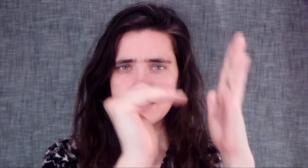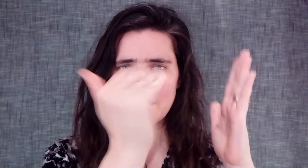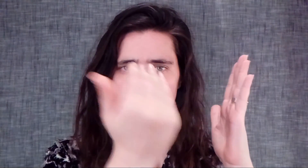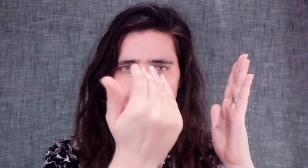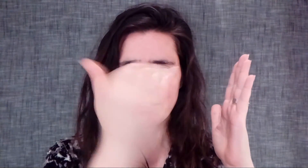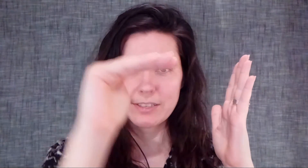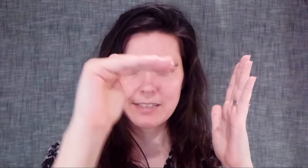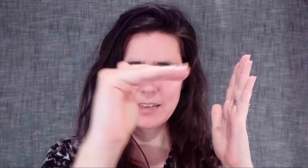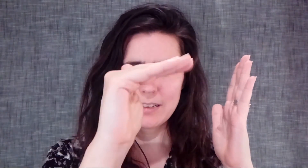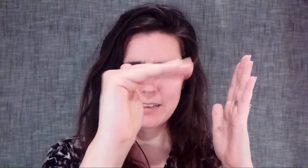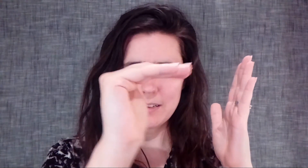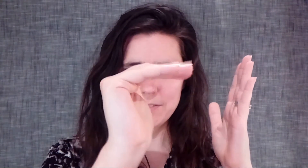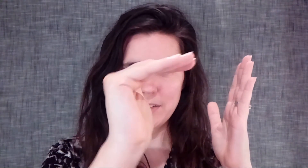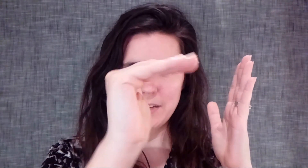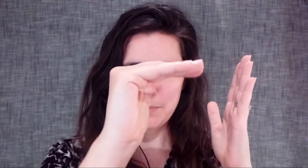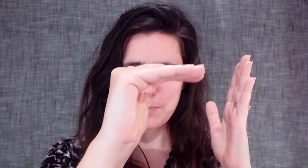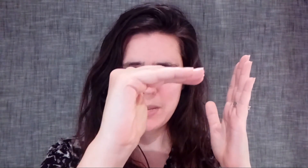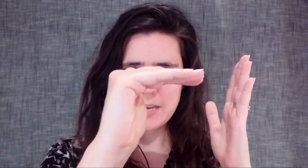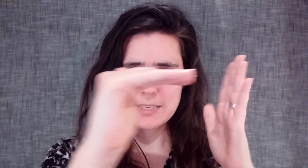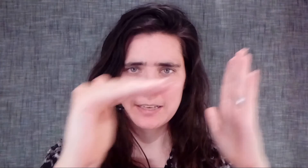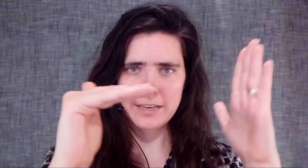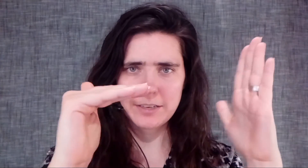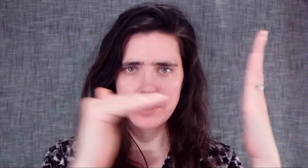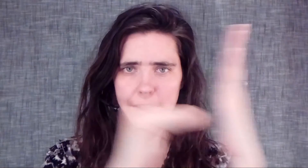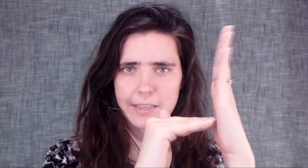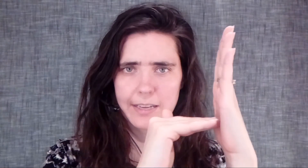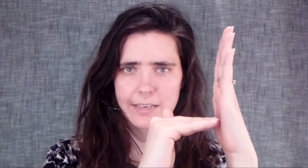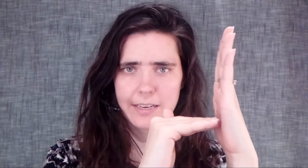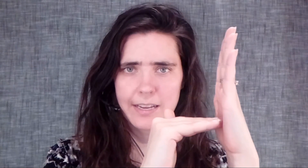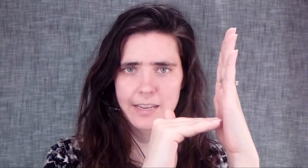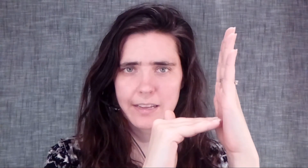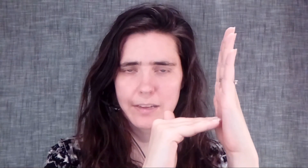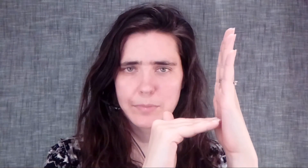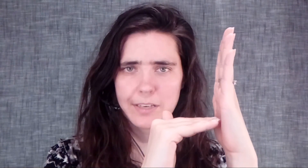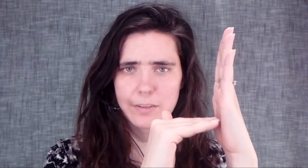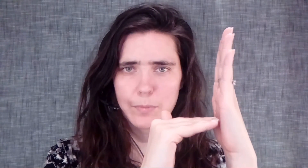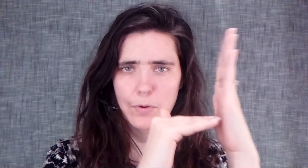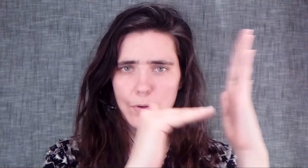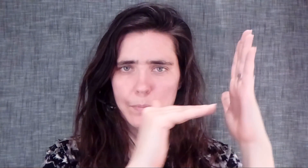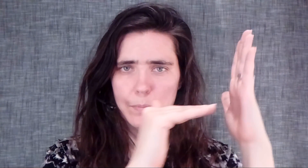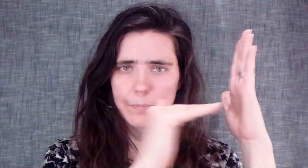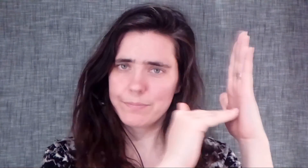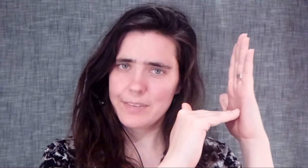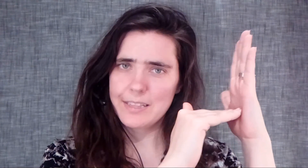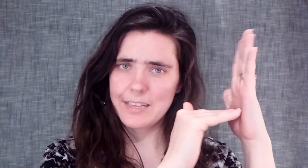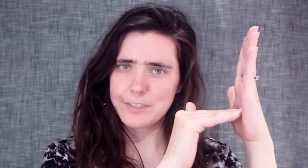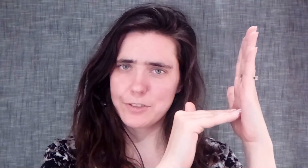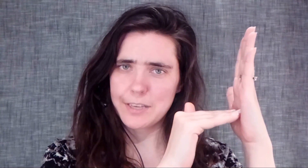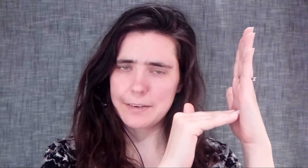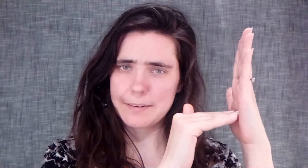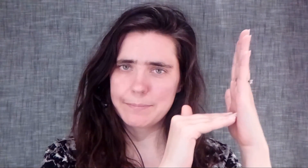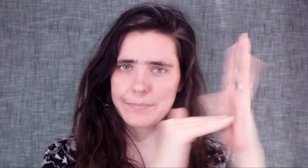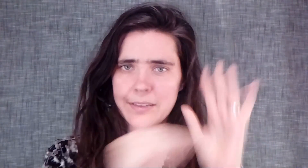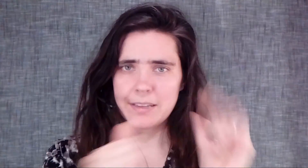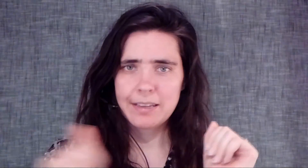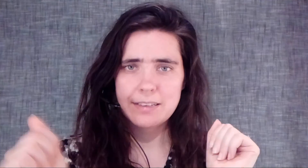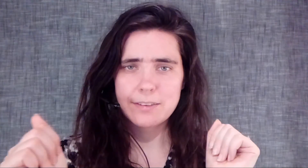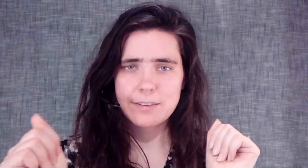that you just take kind of a bent hand shape like that, comes in at the palm, and that's your Z. So we'll